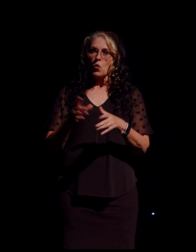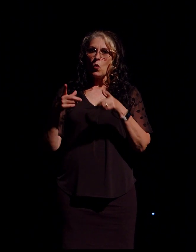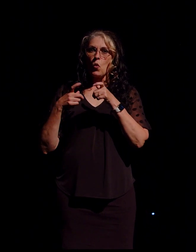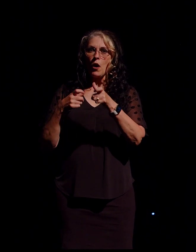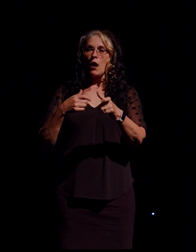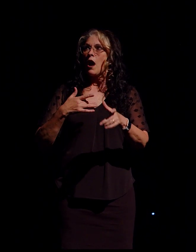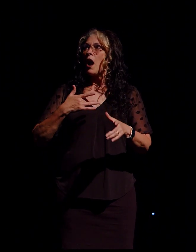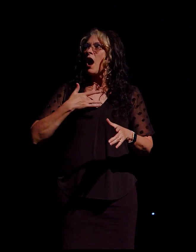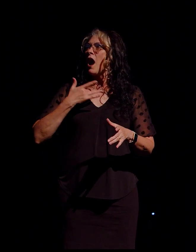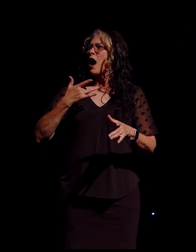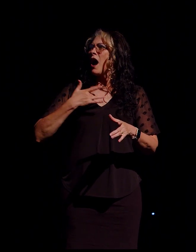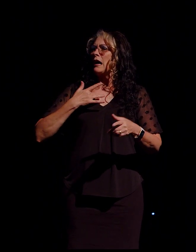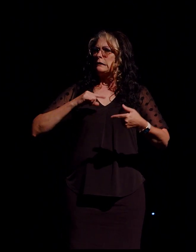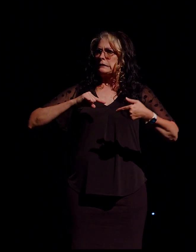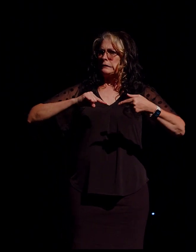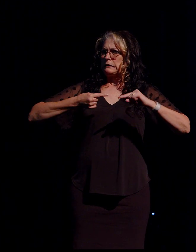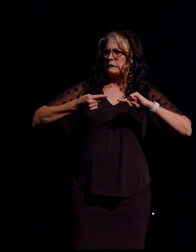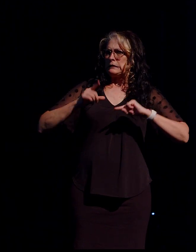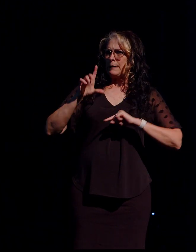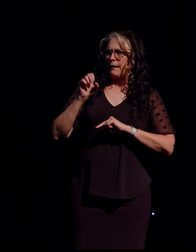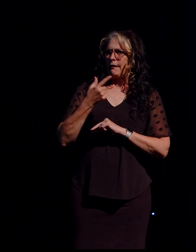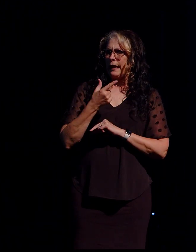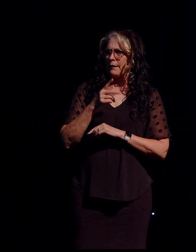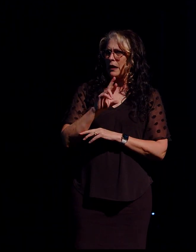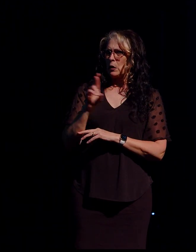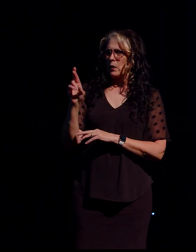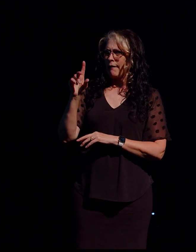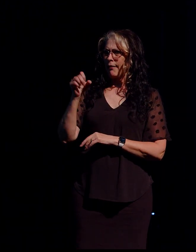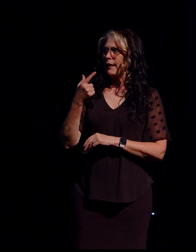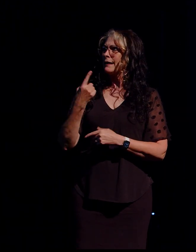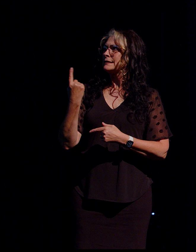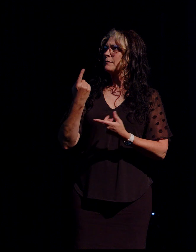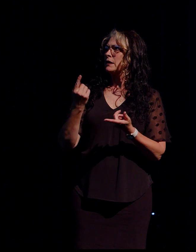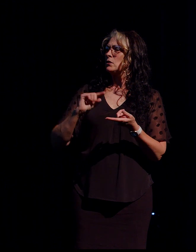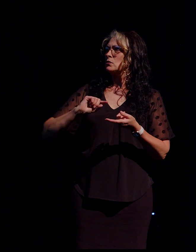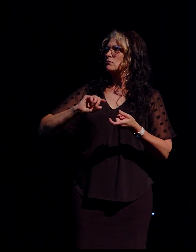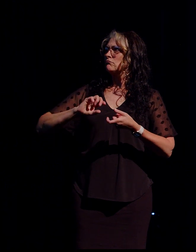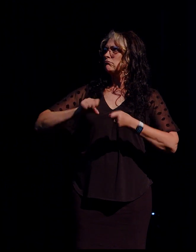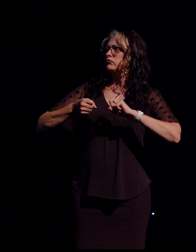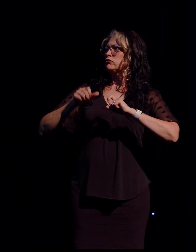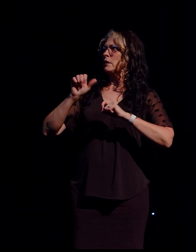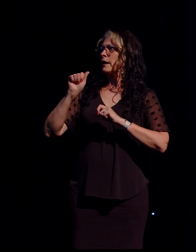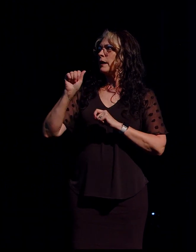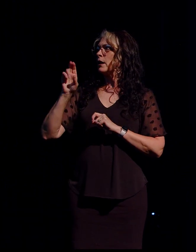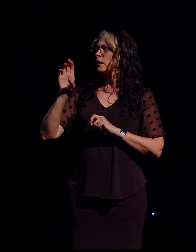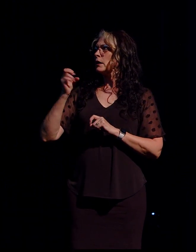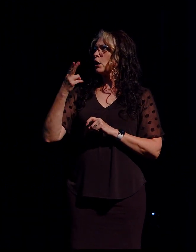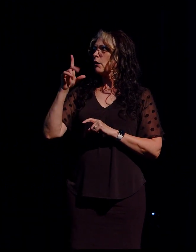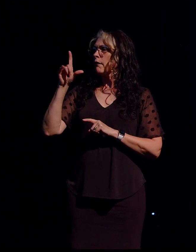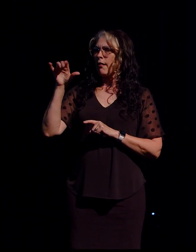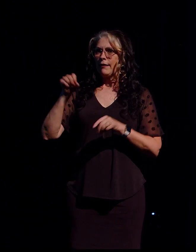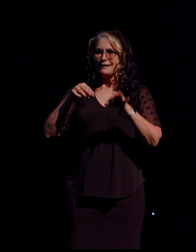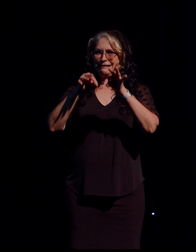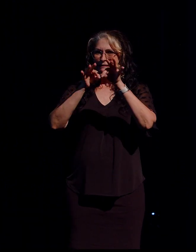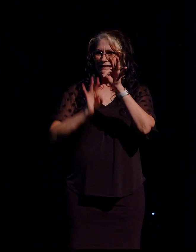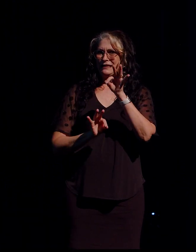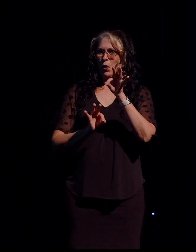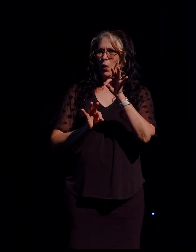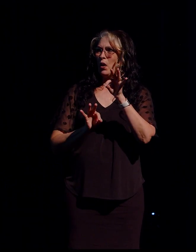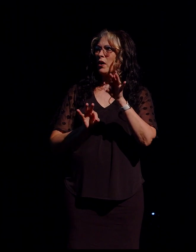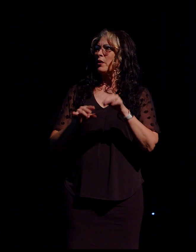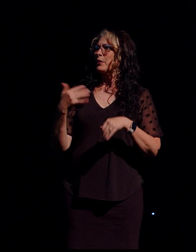I knew something had gone wrong with my right leg down and do the Achilles area. Sure enough, I'd torn my right